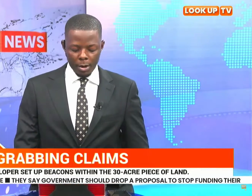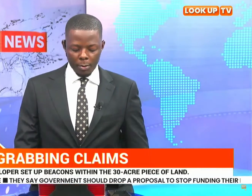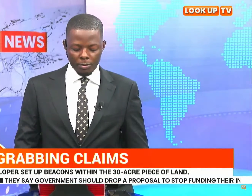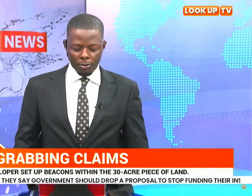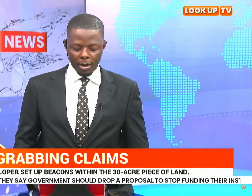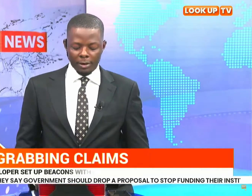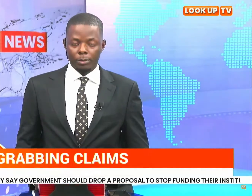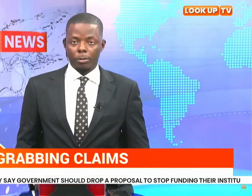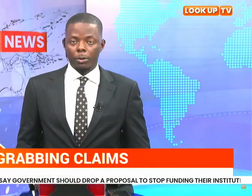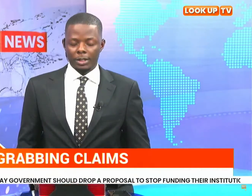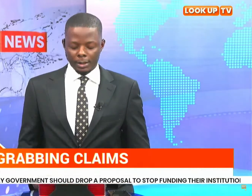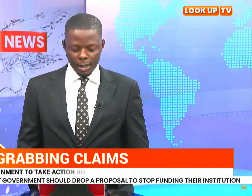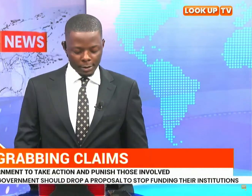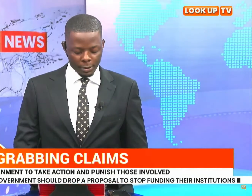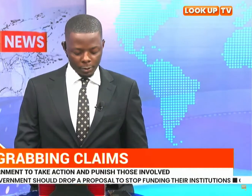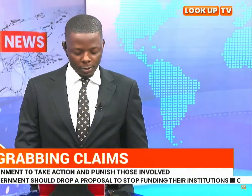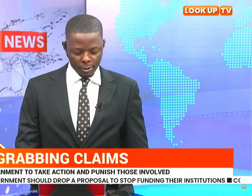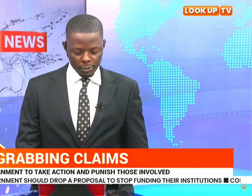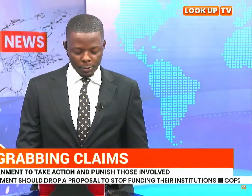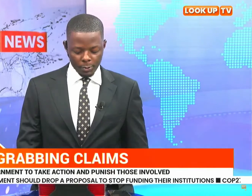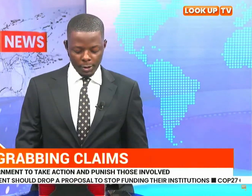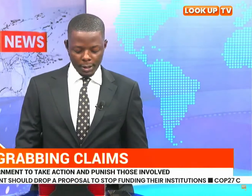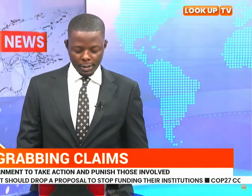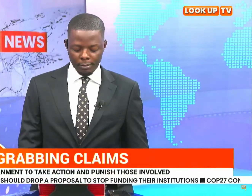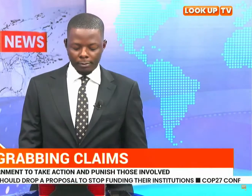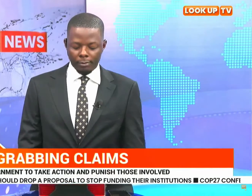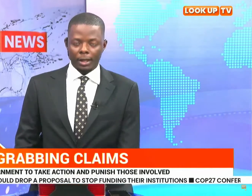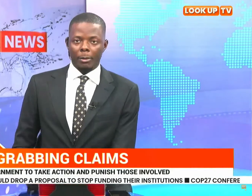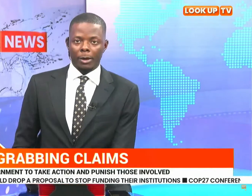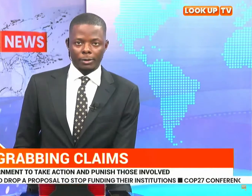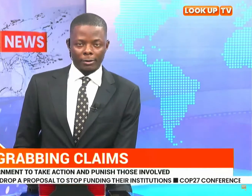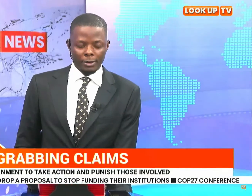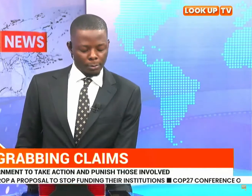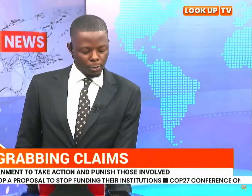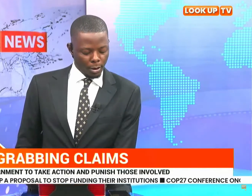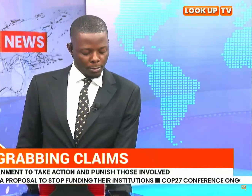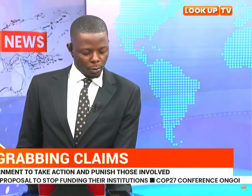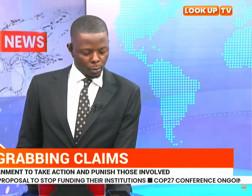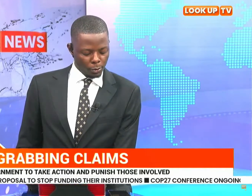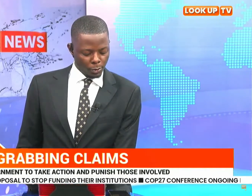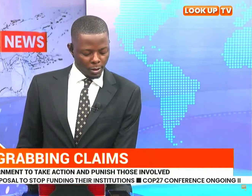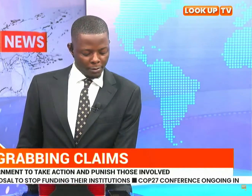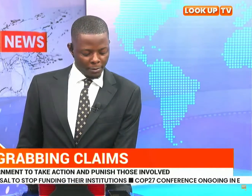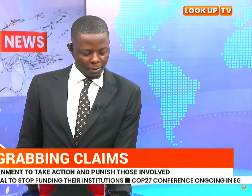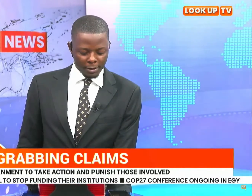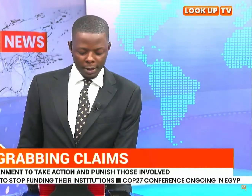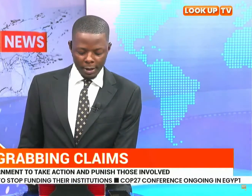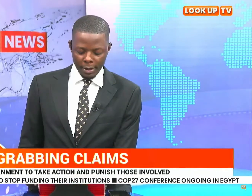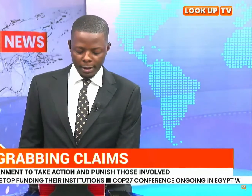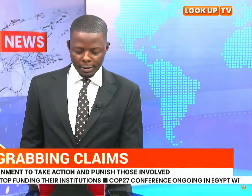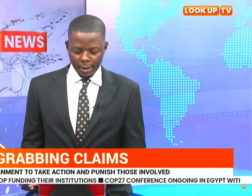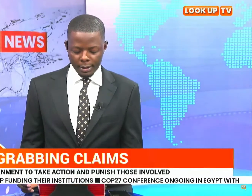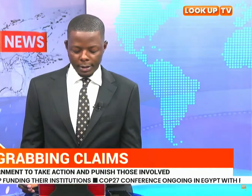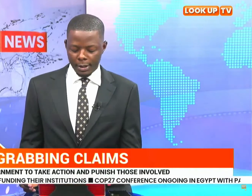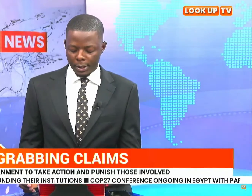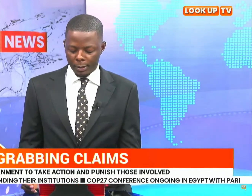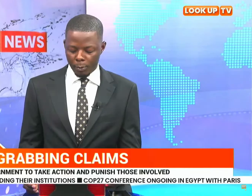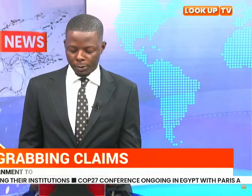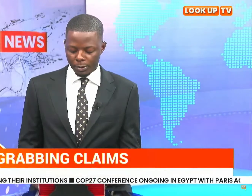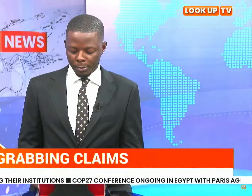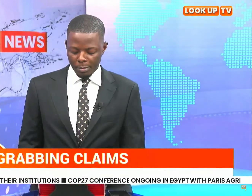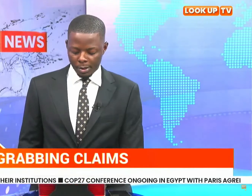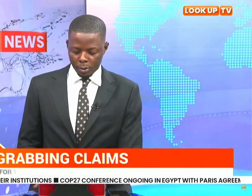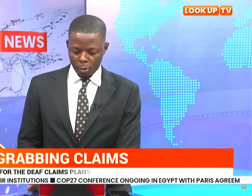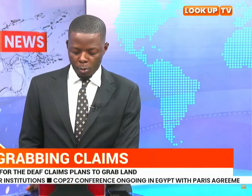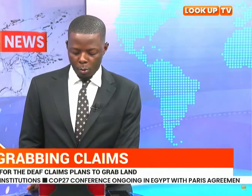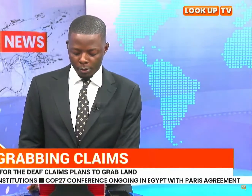partnerships with relevant bodies and donors. So he came out after being called to clarify that. He said he